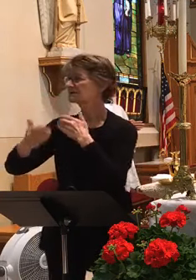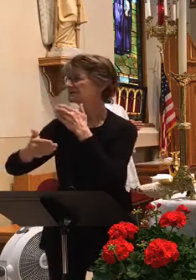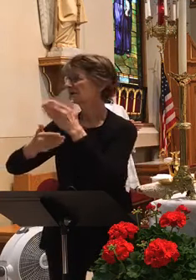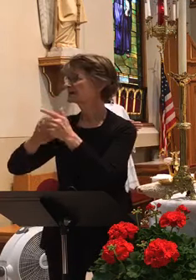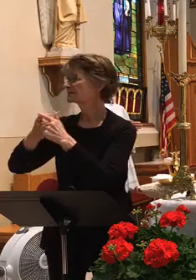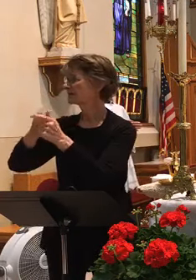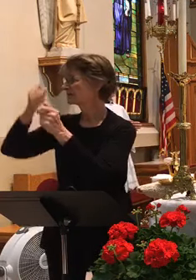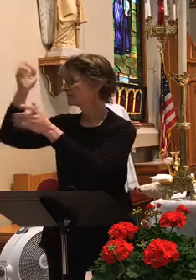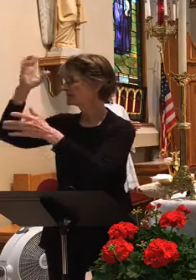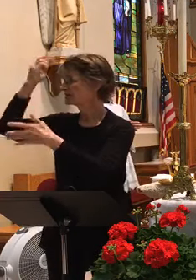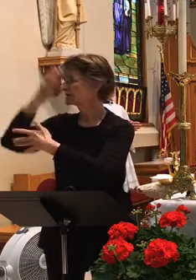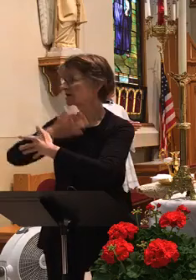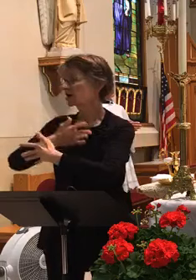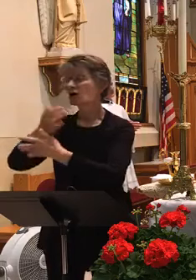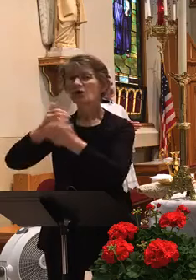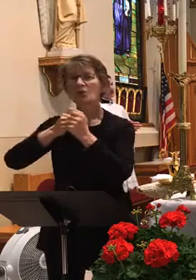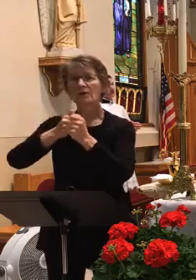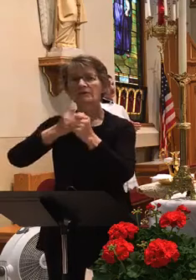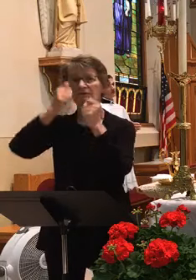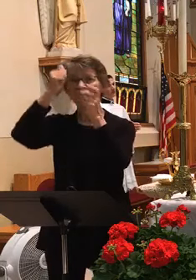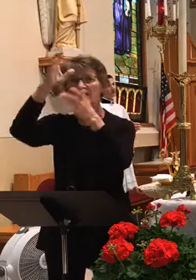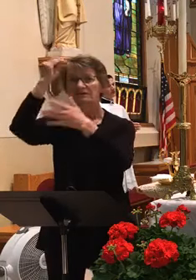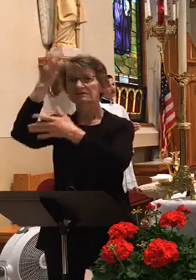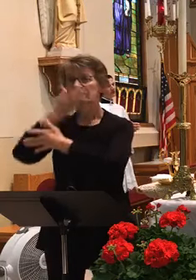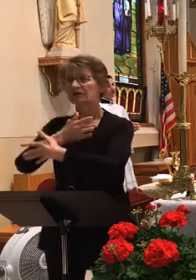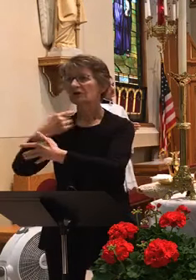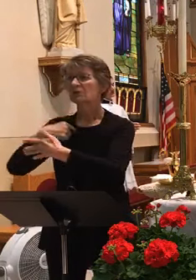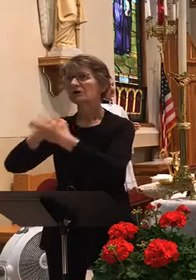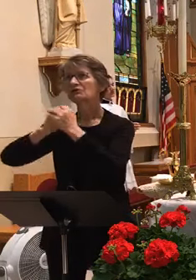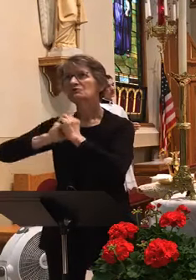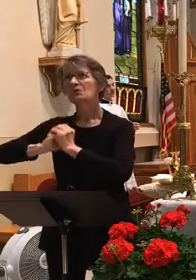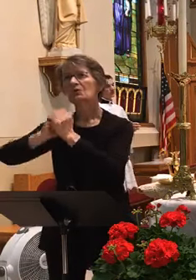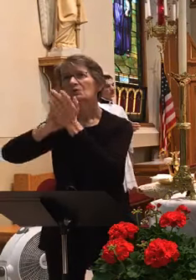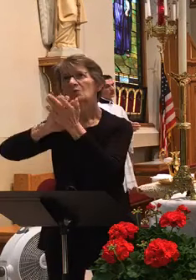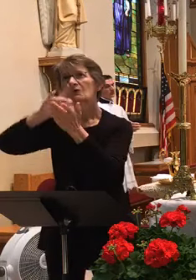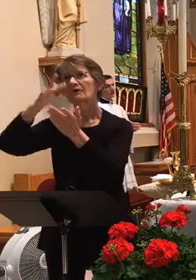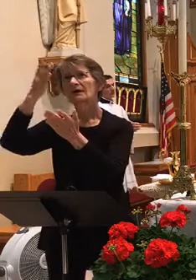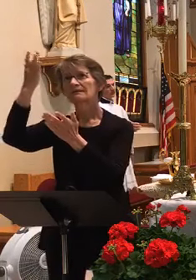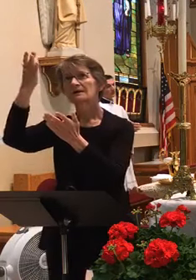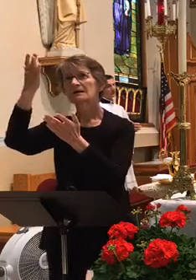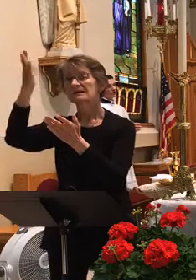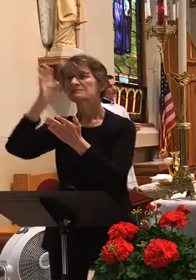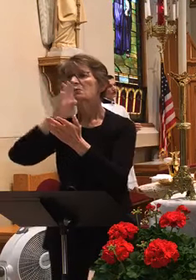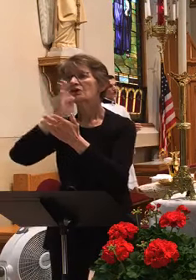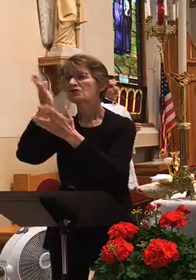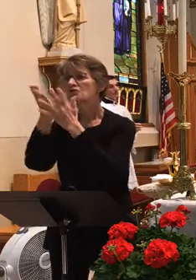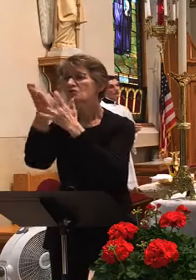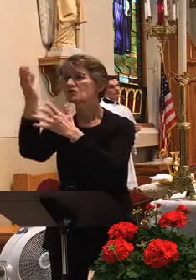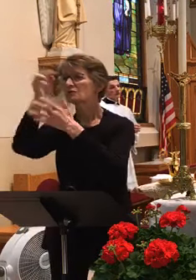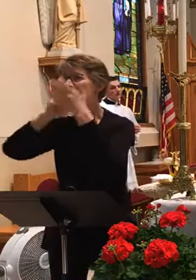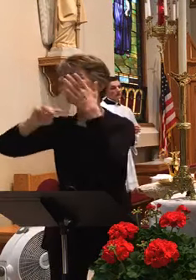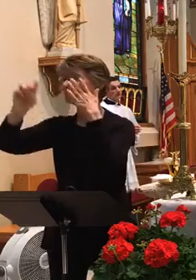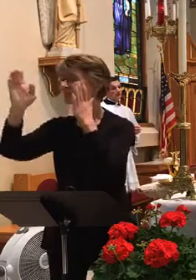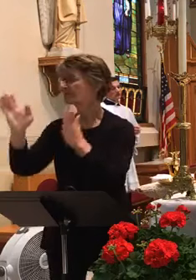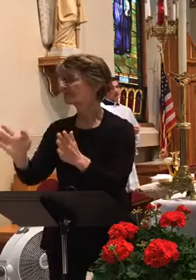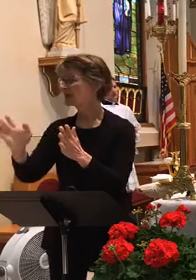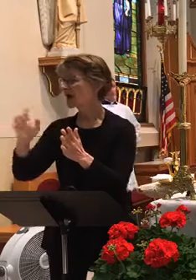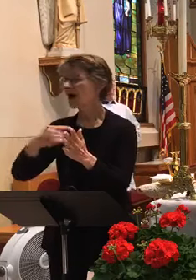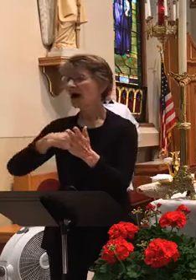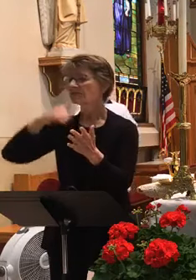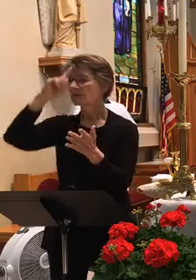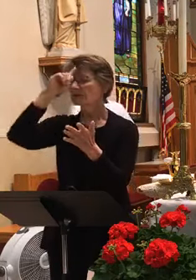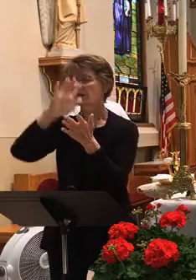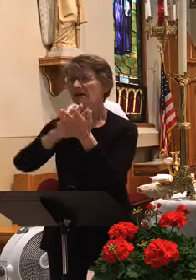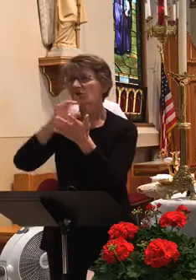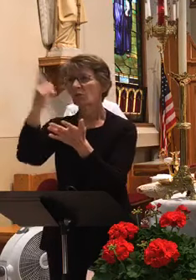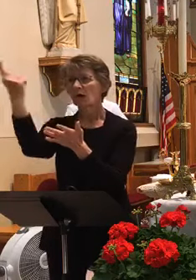the Father and the Son, who with the Father and the Son is adored and glorified, who has spoken through the prophets. I